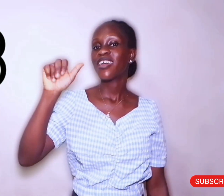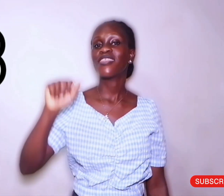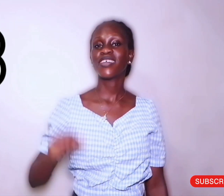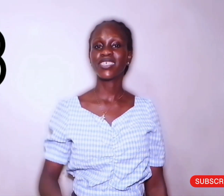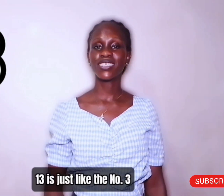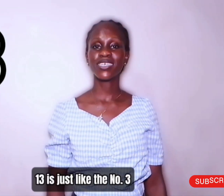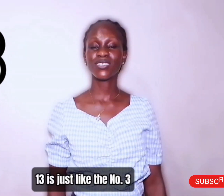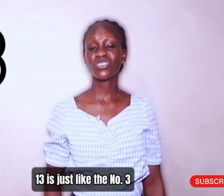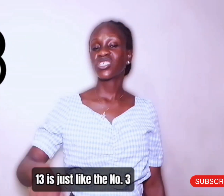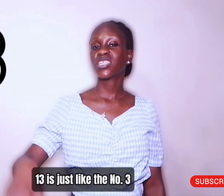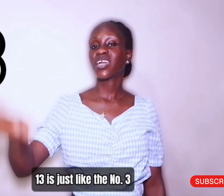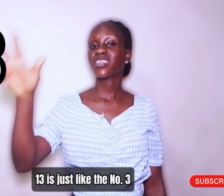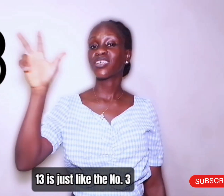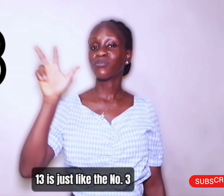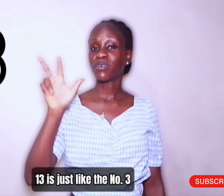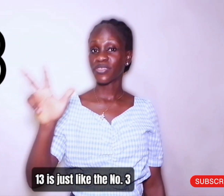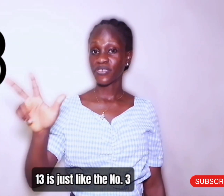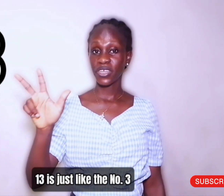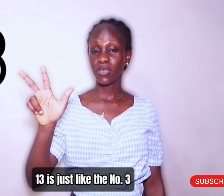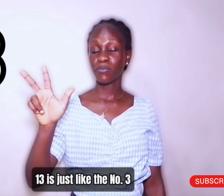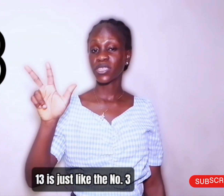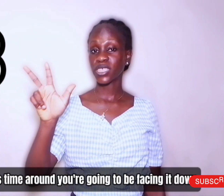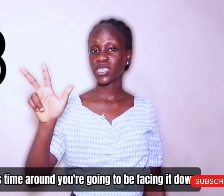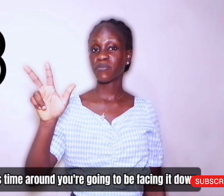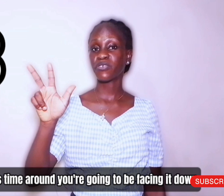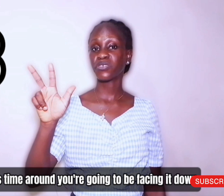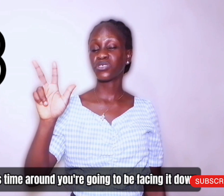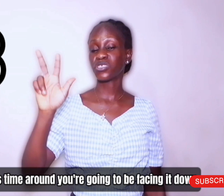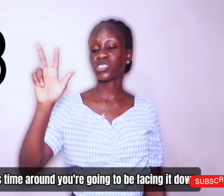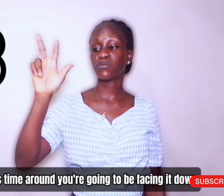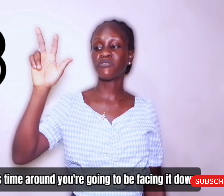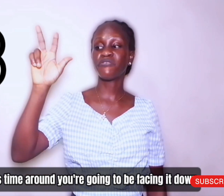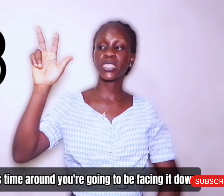13 is just like the number 3, but this time around you're going to be facing it